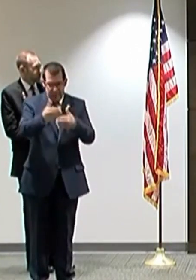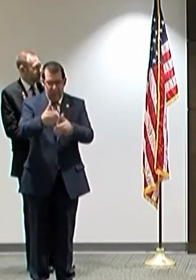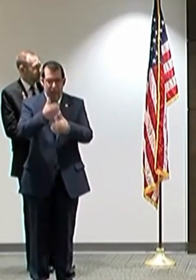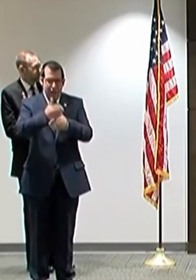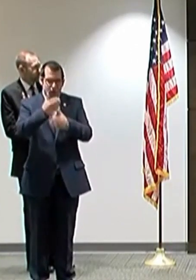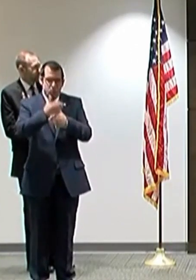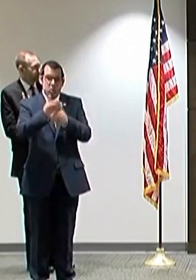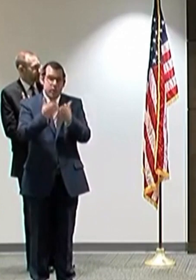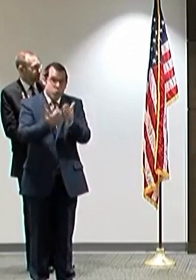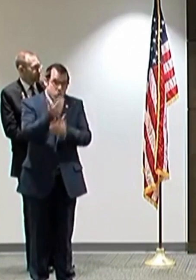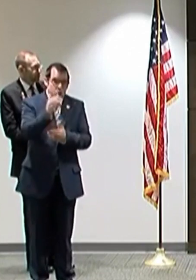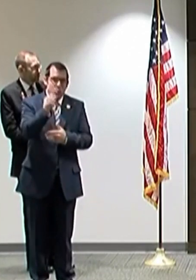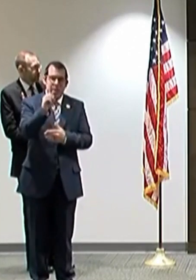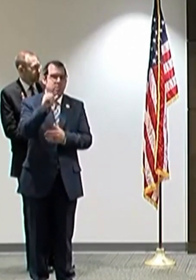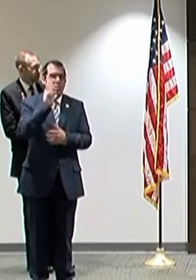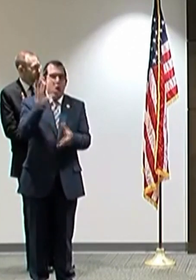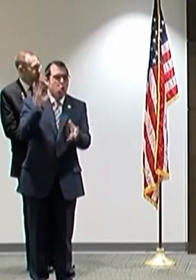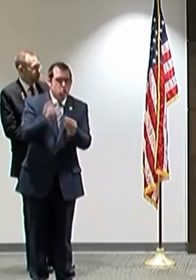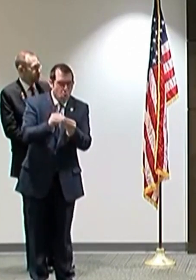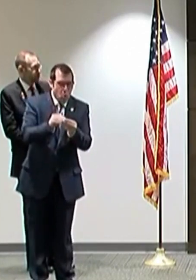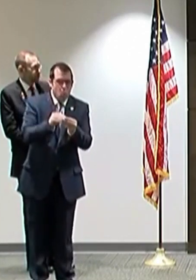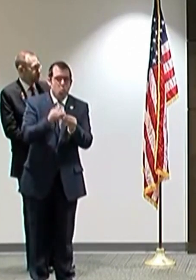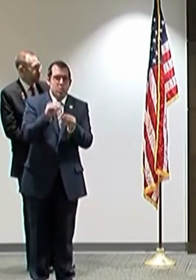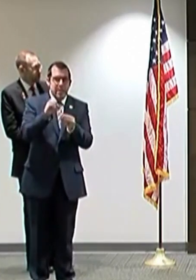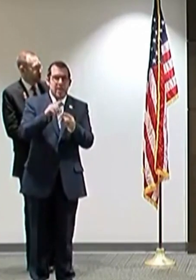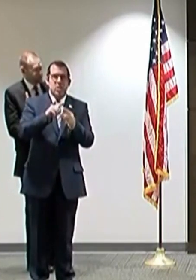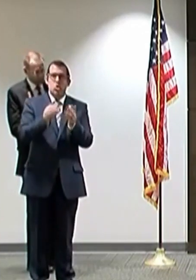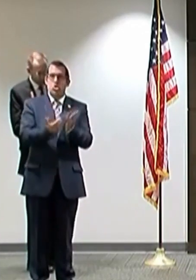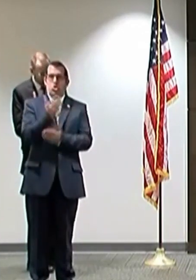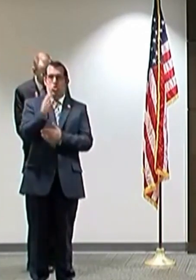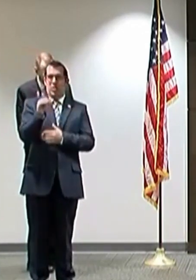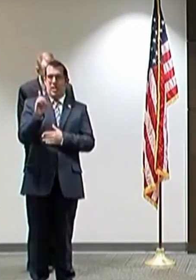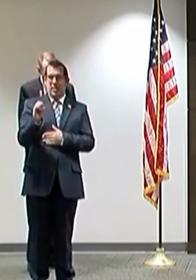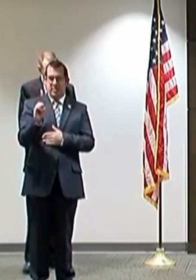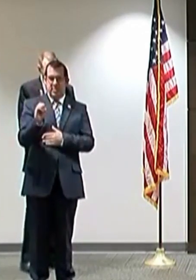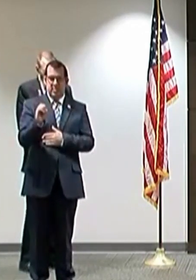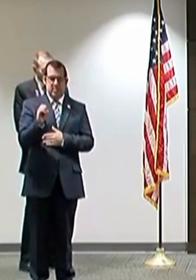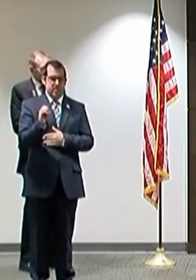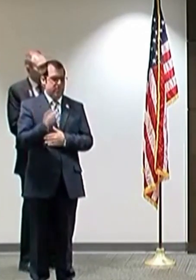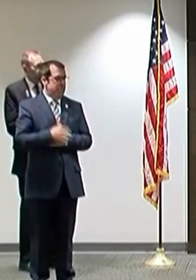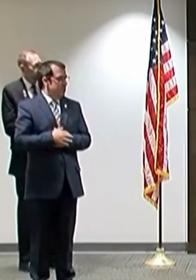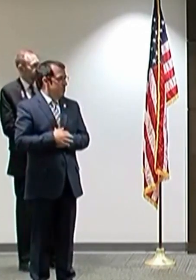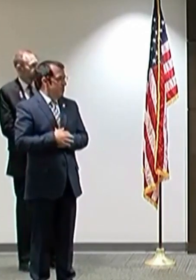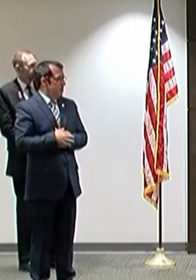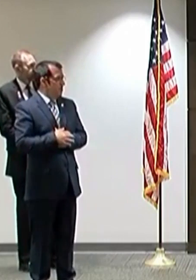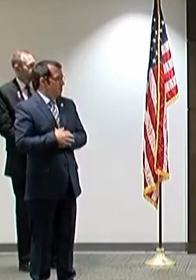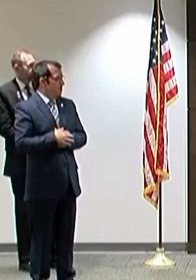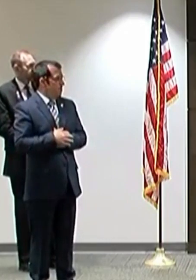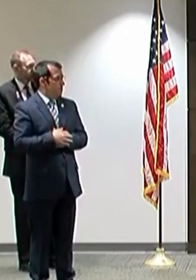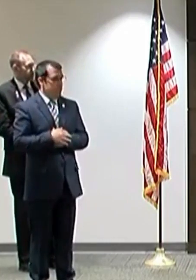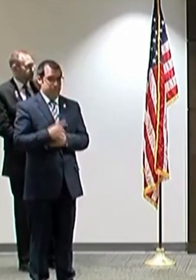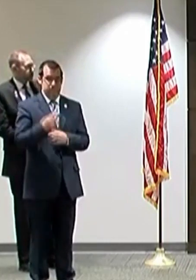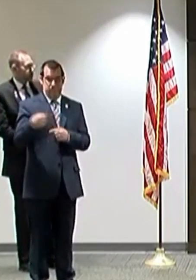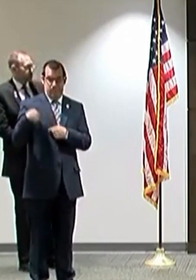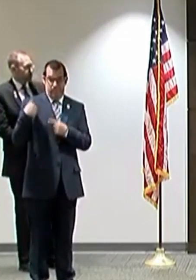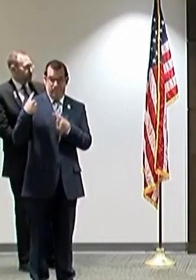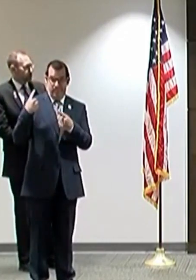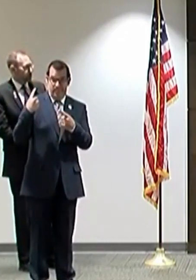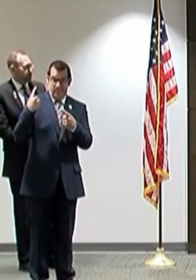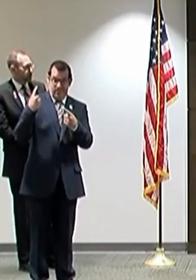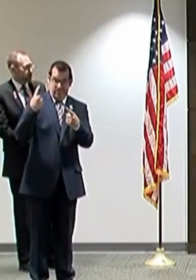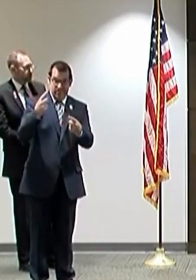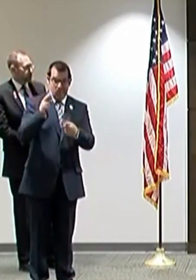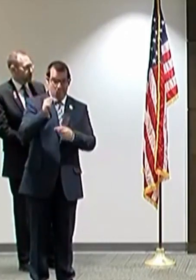in the Northwest region, not total cases, but new cases. And here again, you can see that forever, it seemed